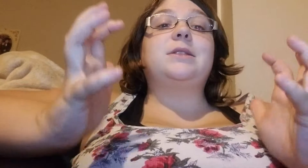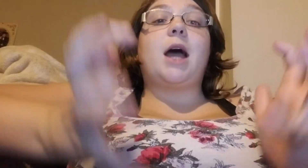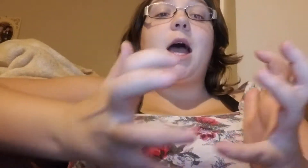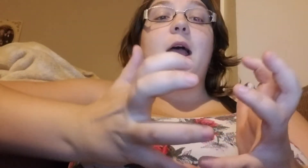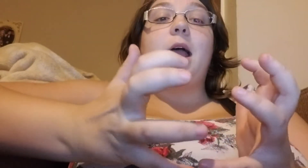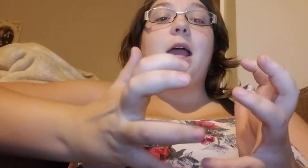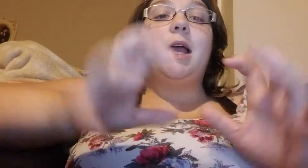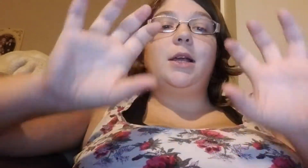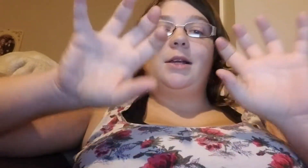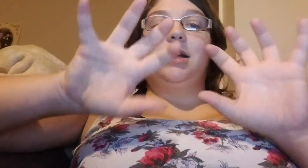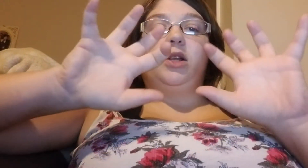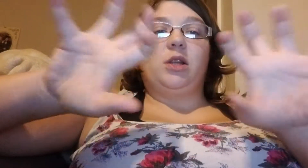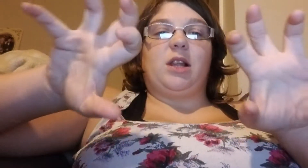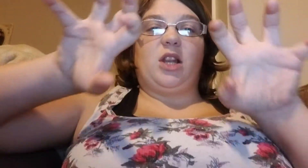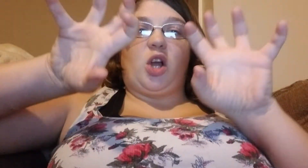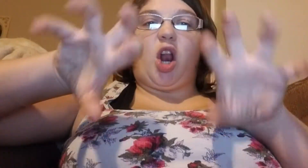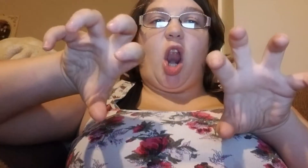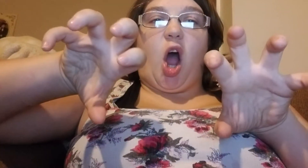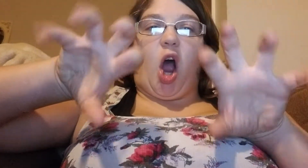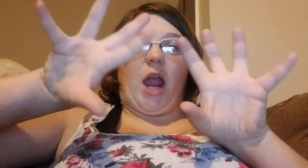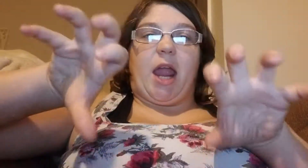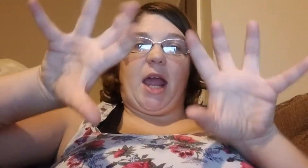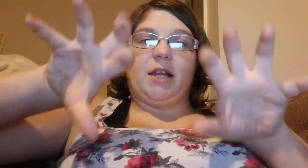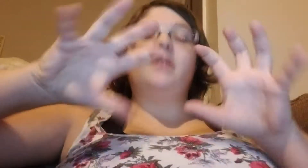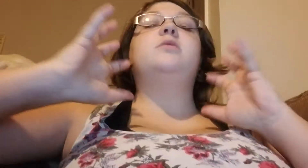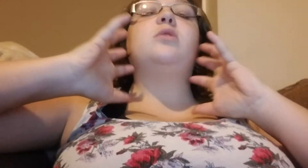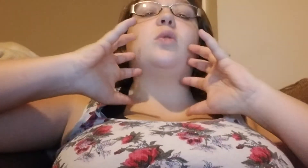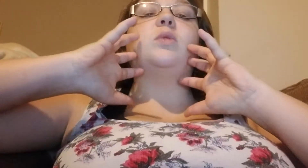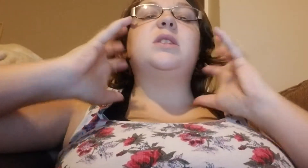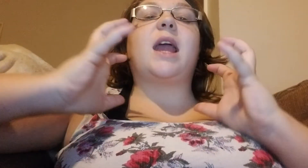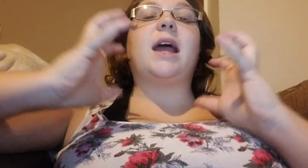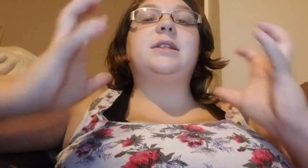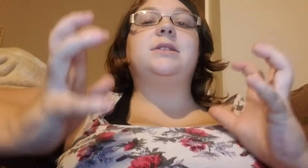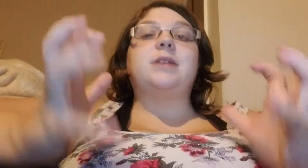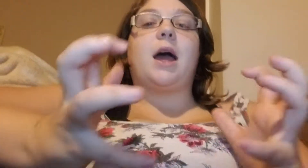Santa. It's a little claw hand to Santa.